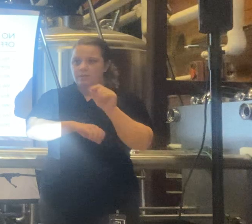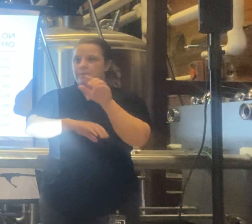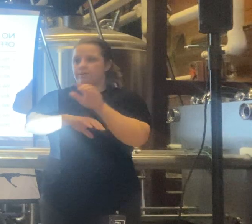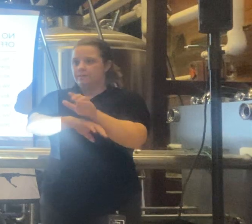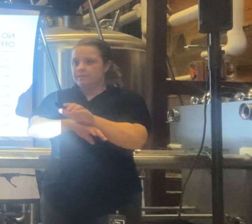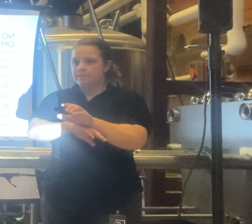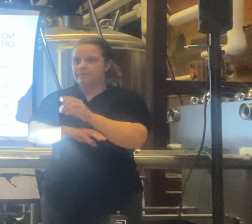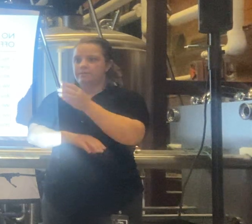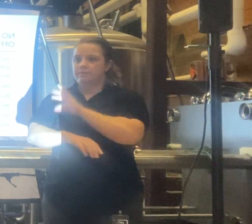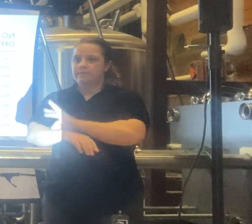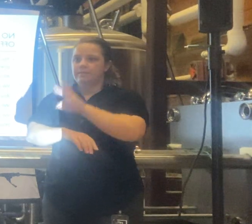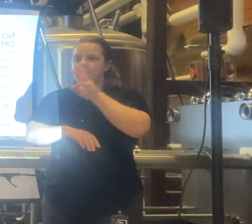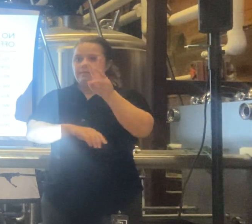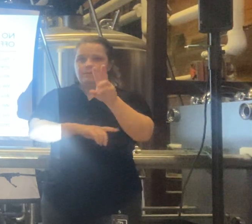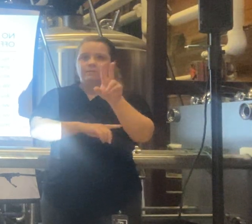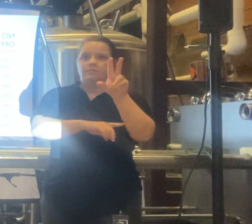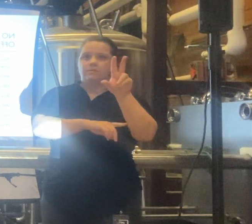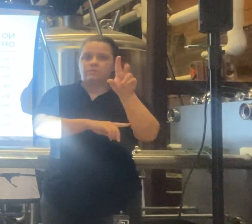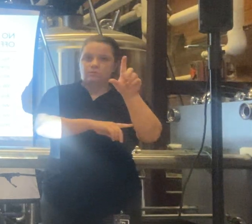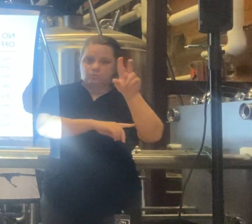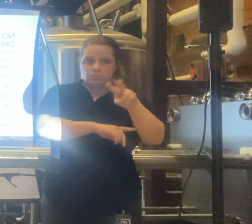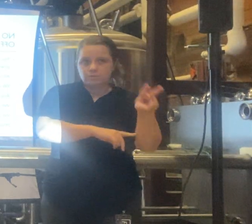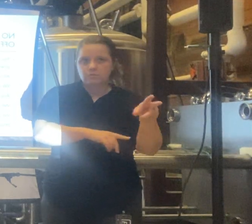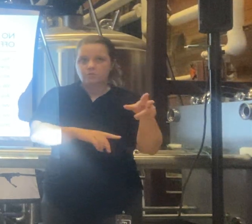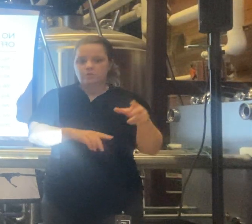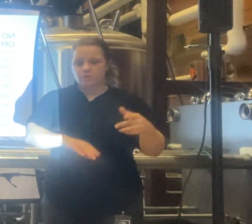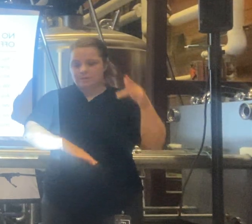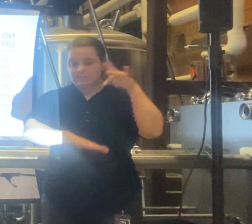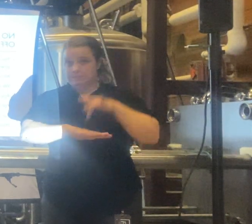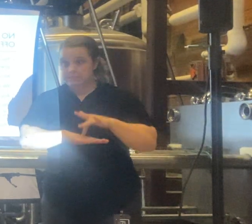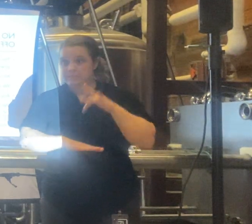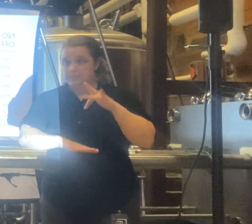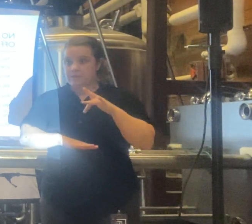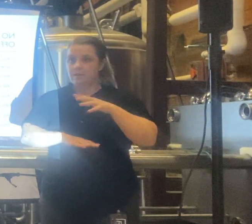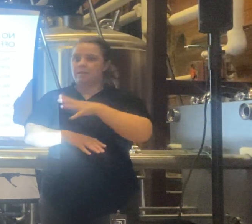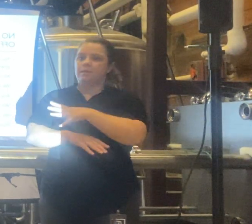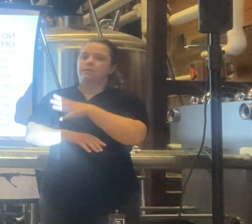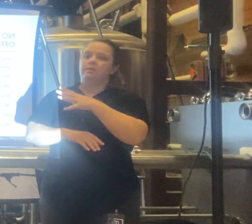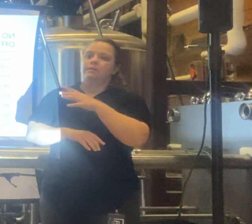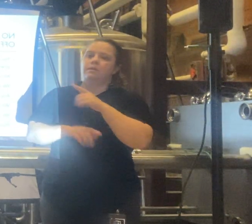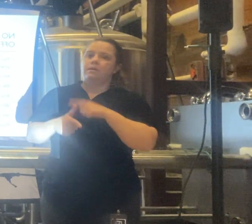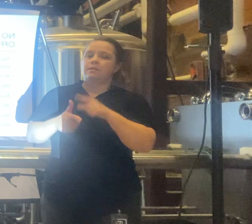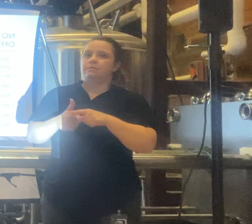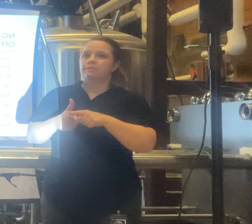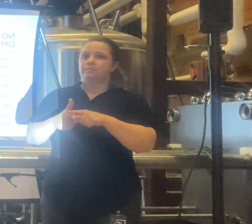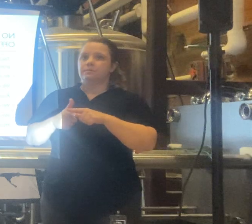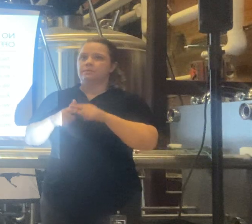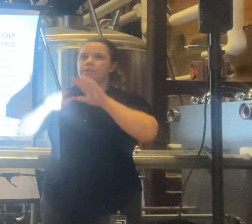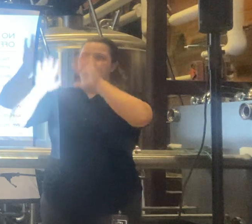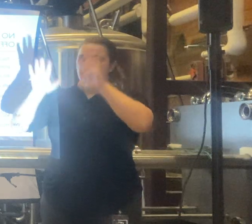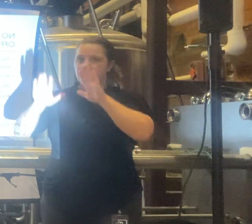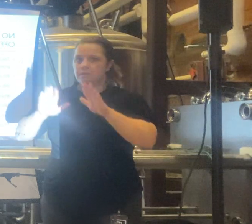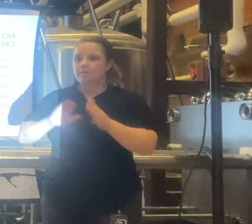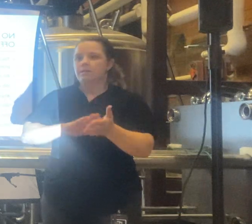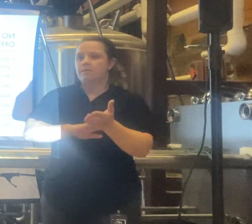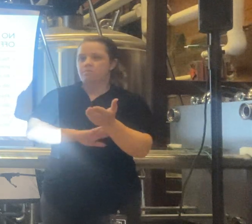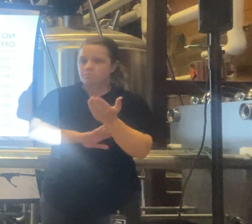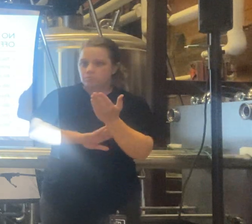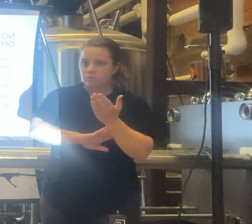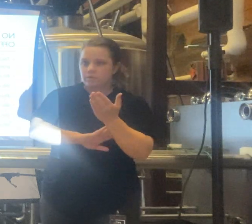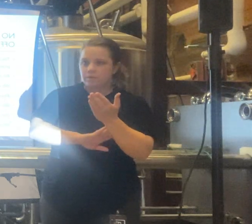us directly until Sunday morning, and then it had to go off again until Sunday evening, and I'll talk about what happened